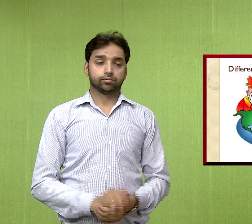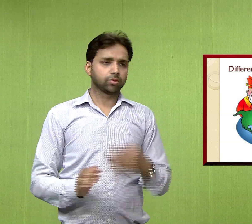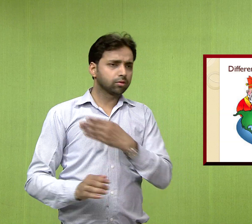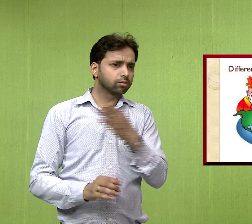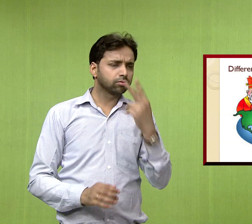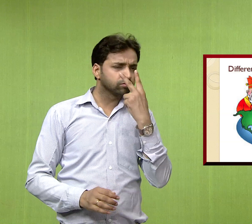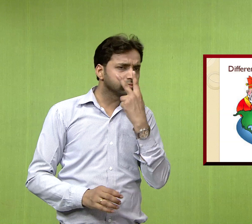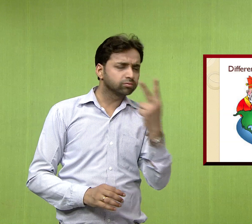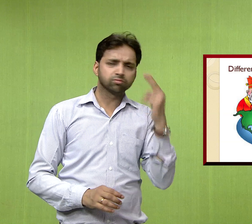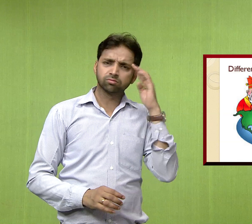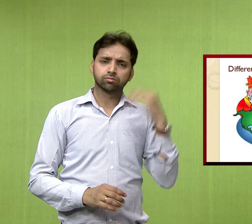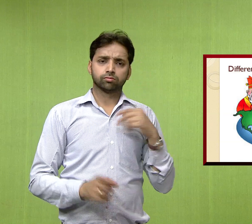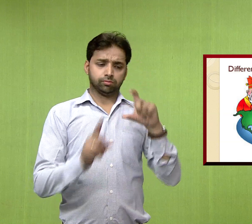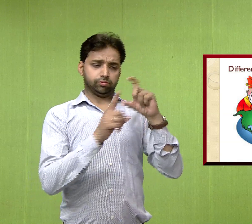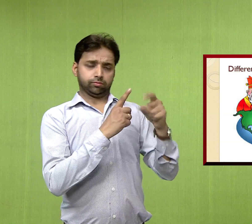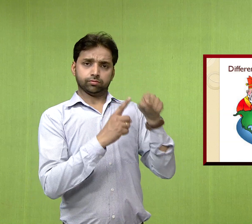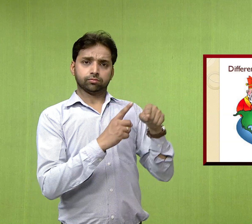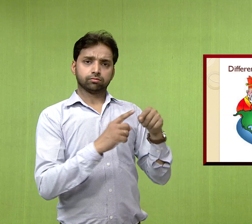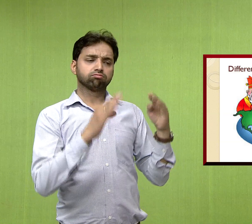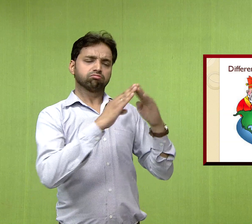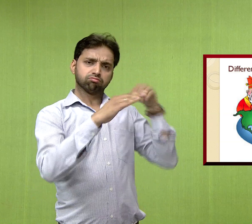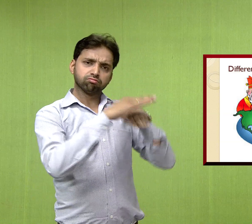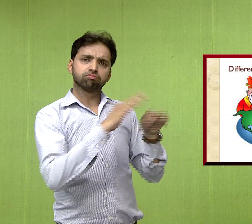You may have a different culture at your home